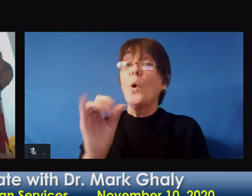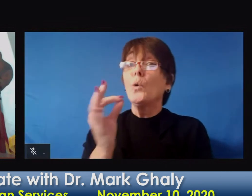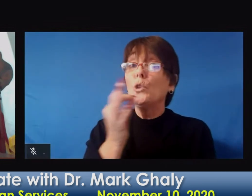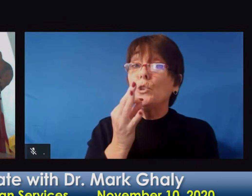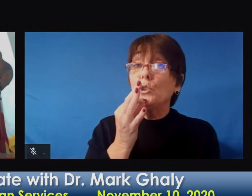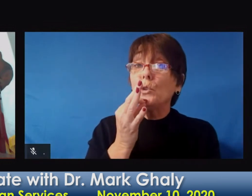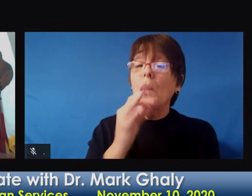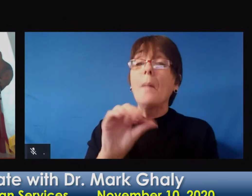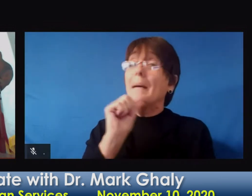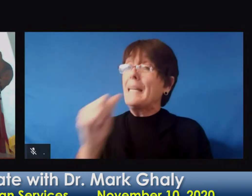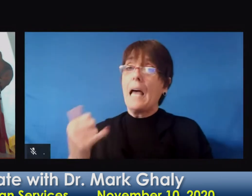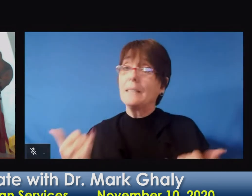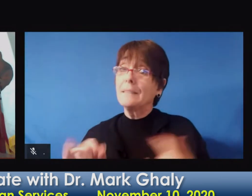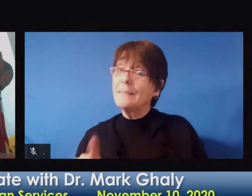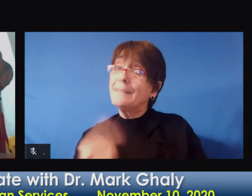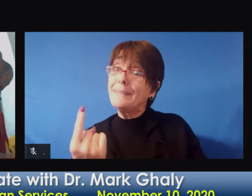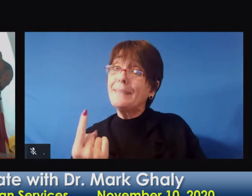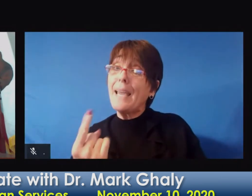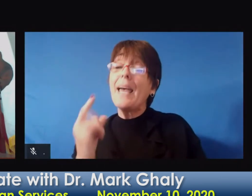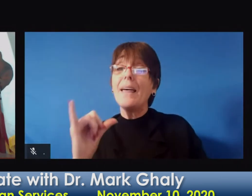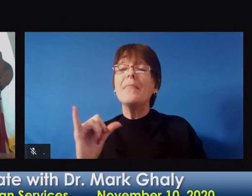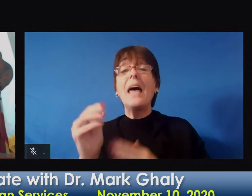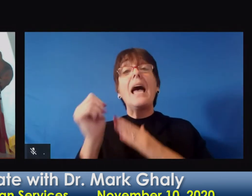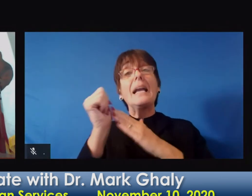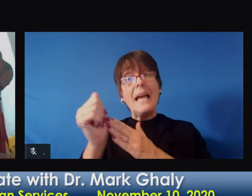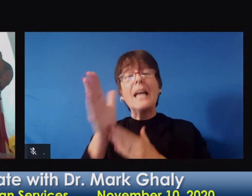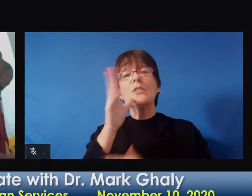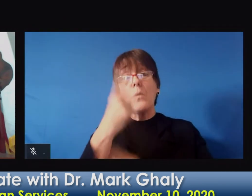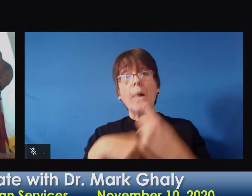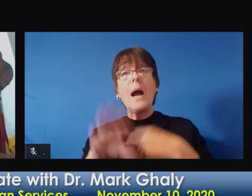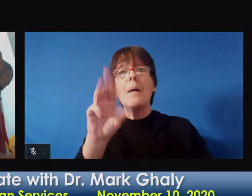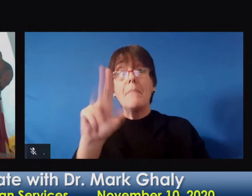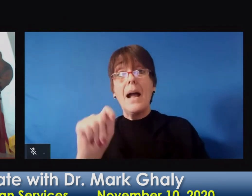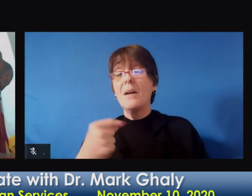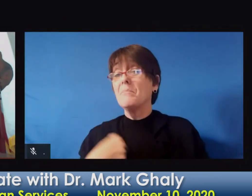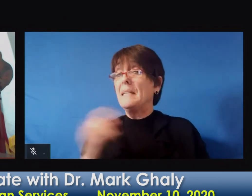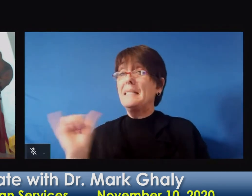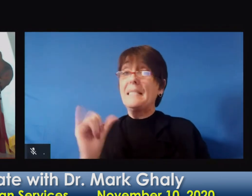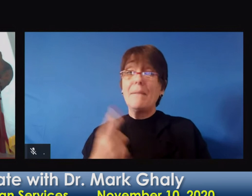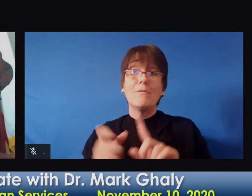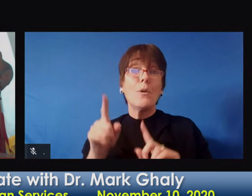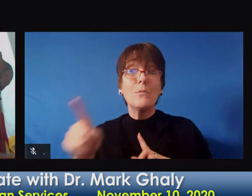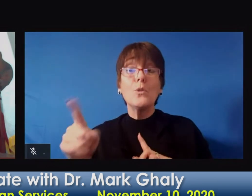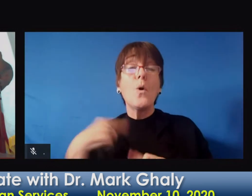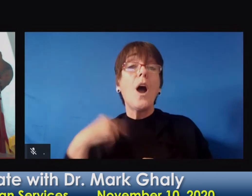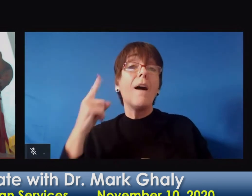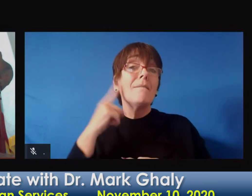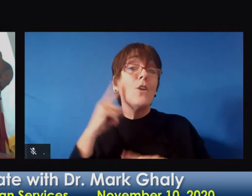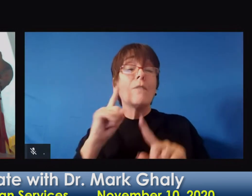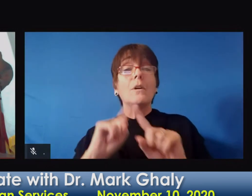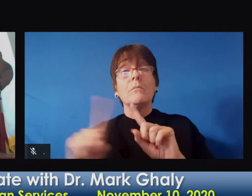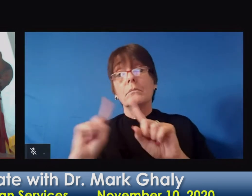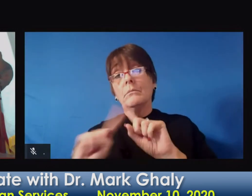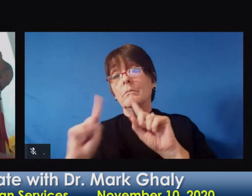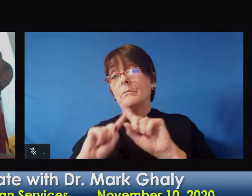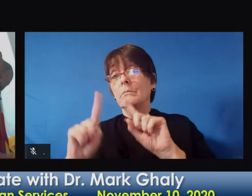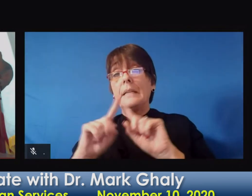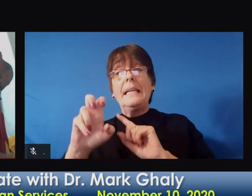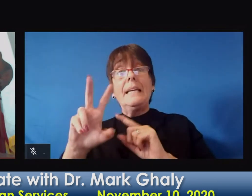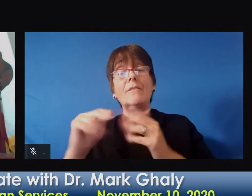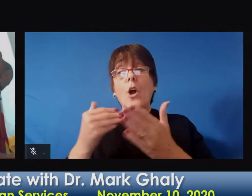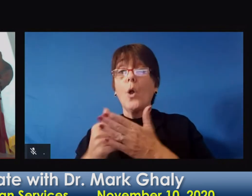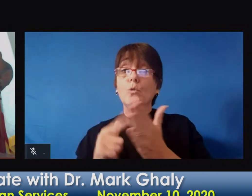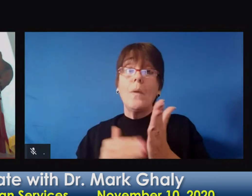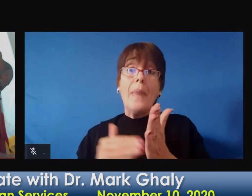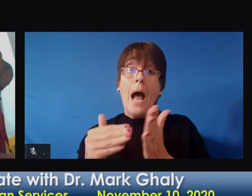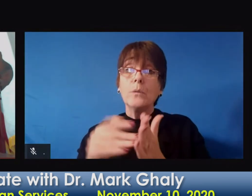not quite today, that guidance will be out. And I, like you, have heard from hundreds, even close to thousands